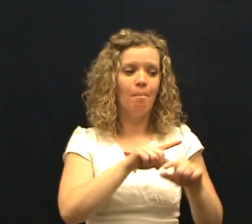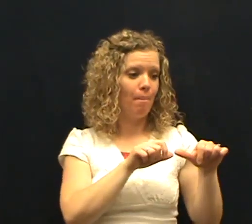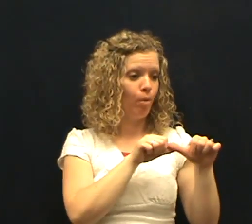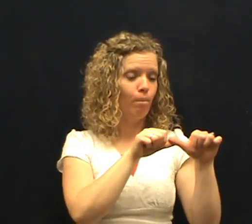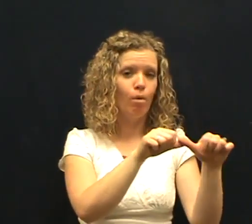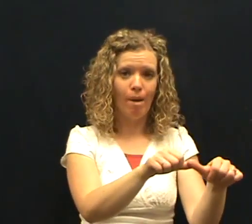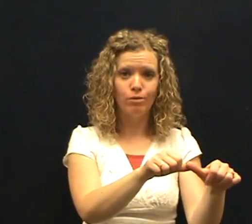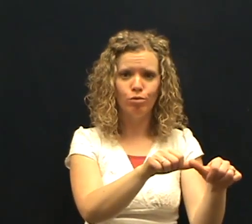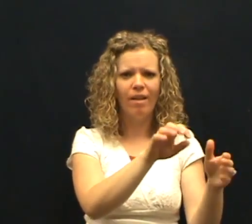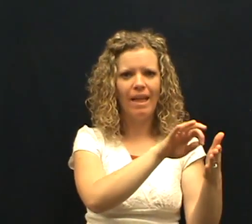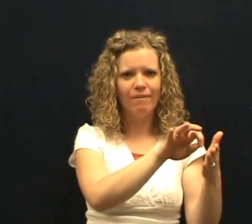perpetual inventory system.